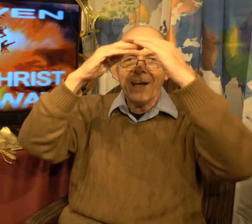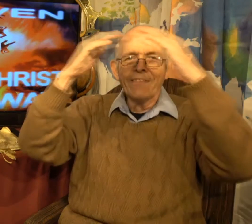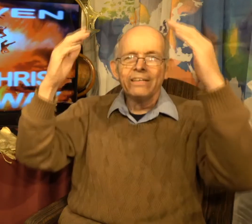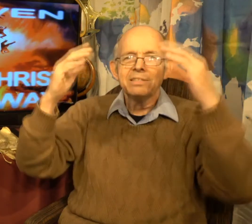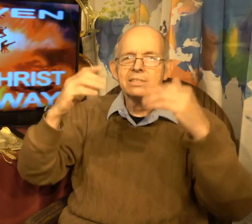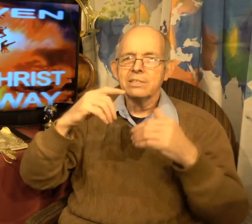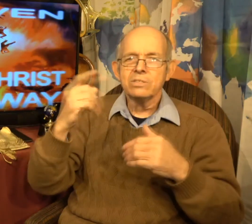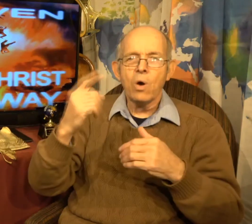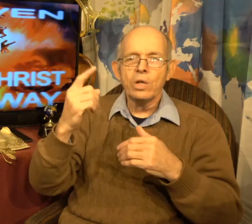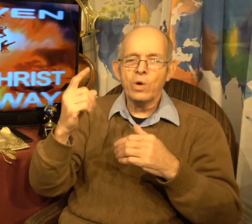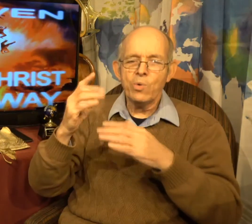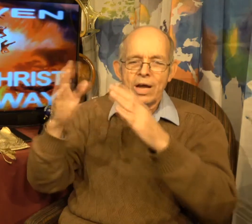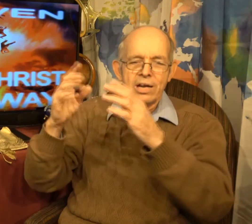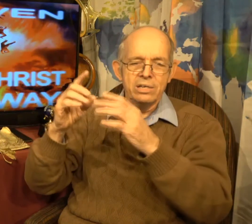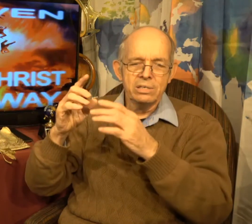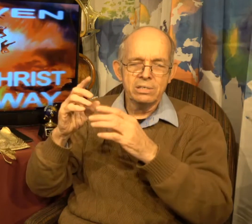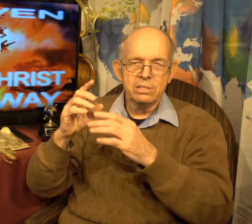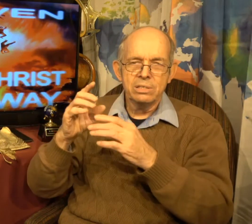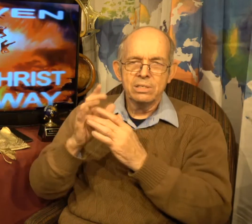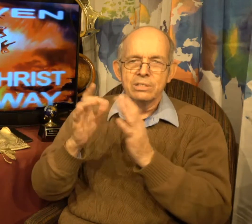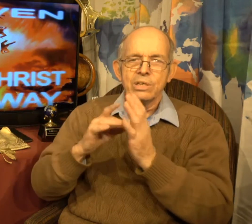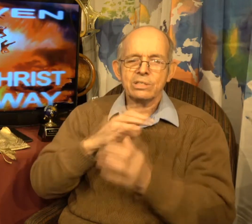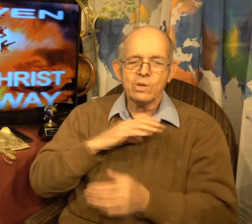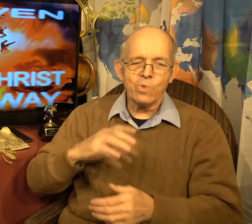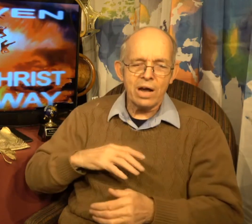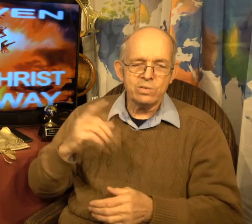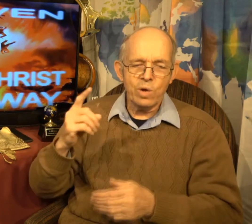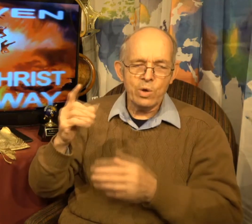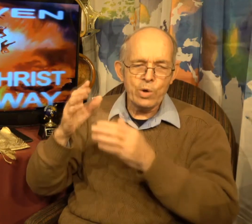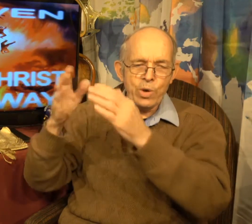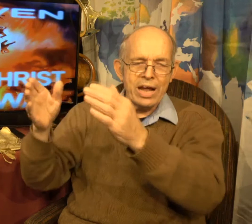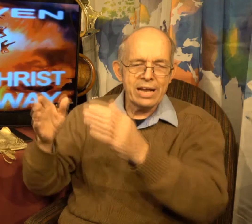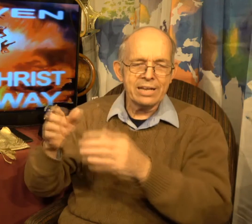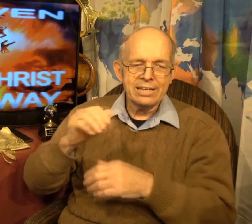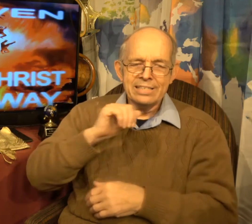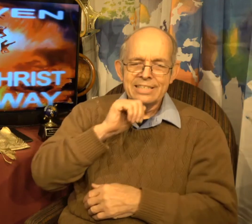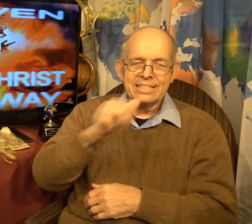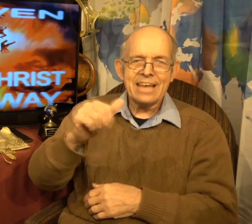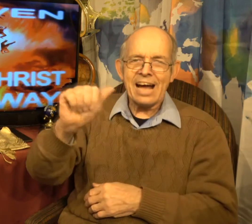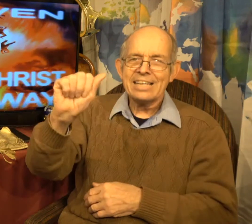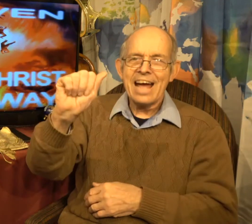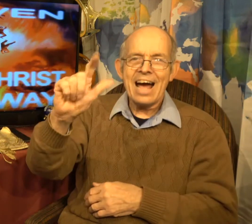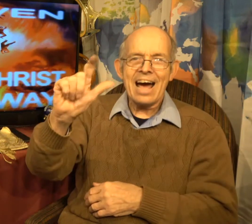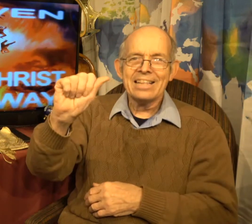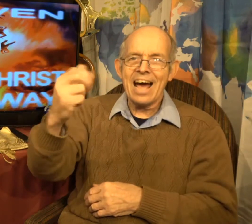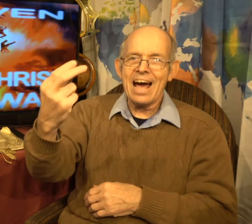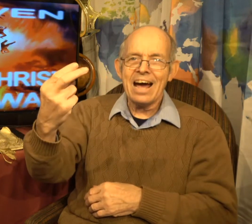Heaven? It's only one way. Jesus Christ, whatever way. Not Allah.